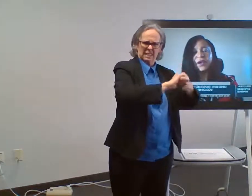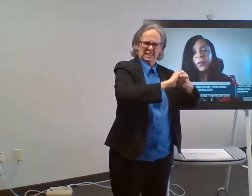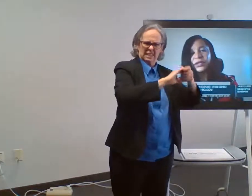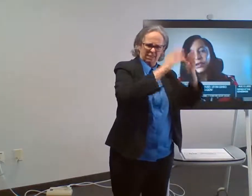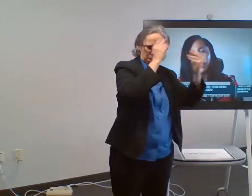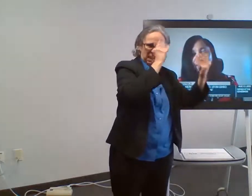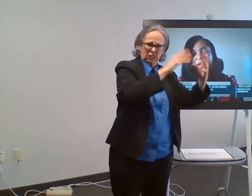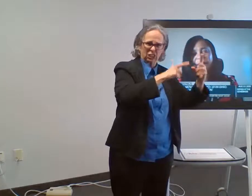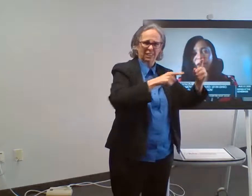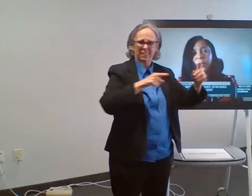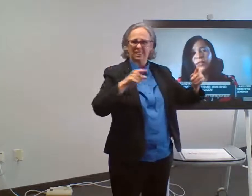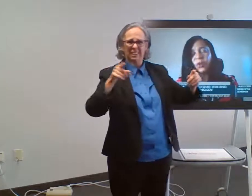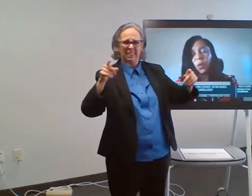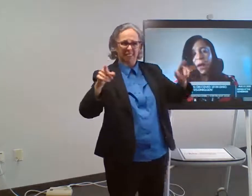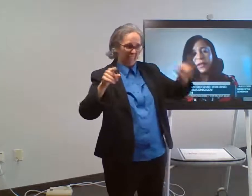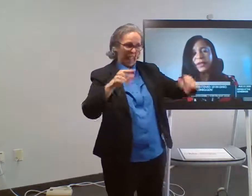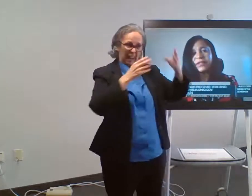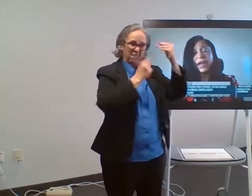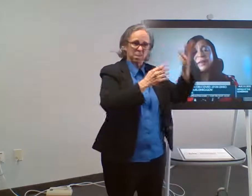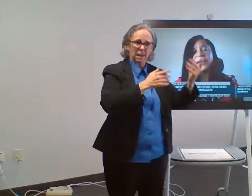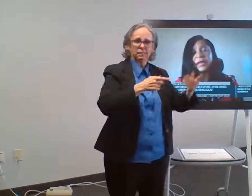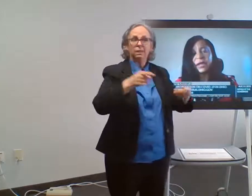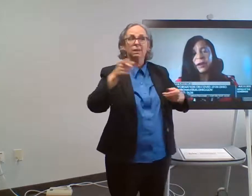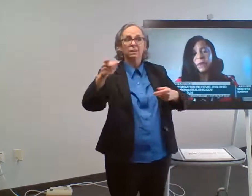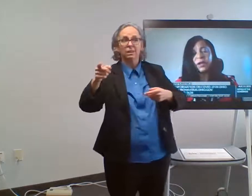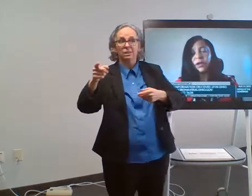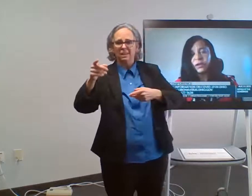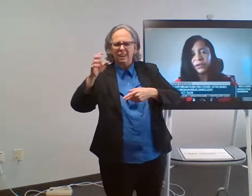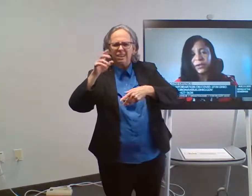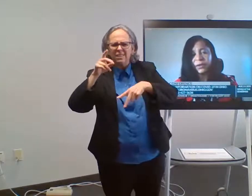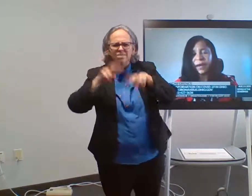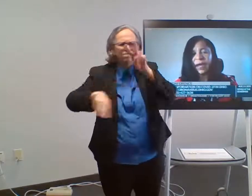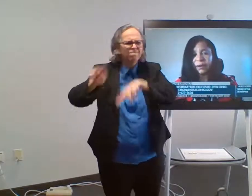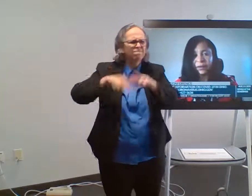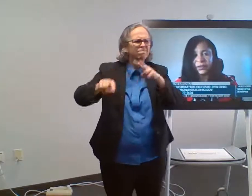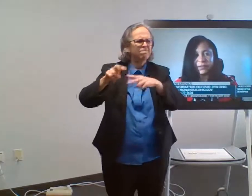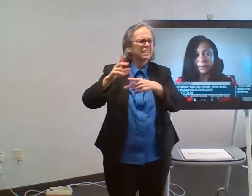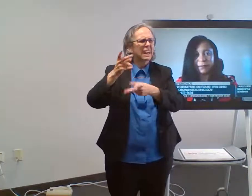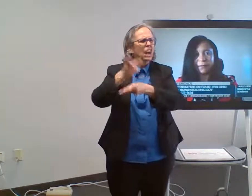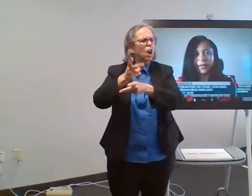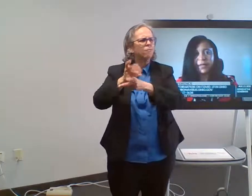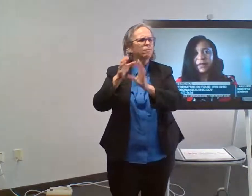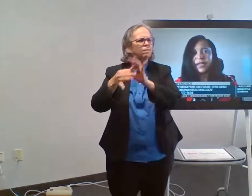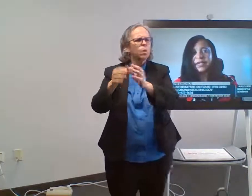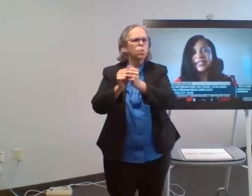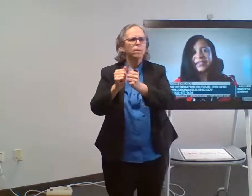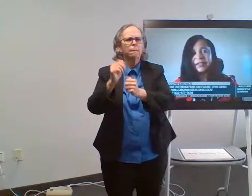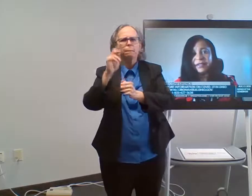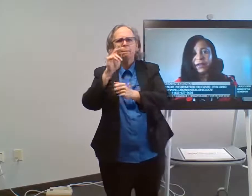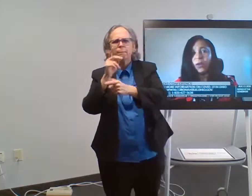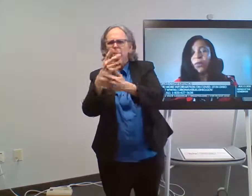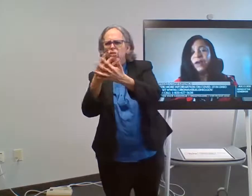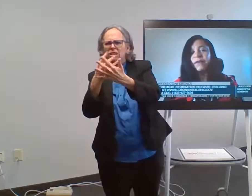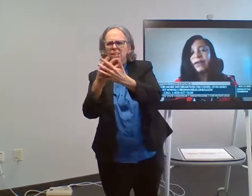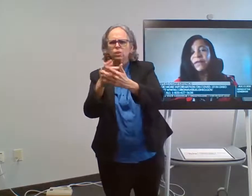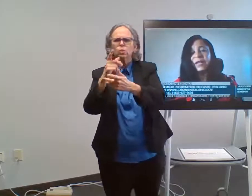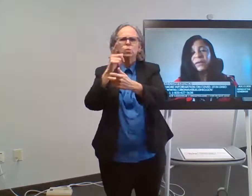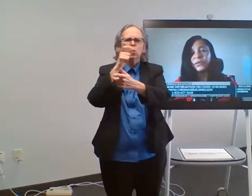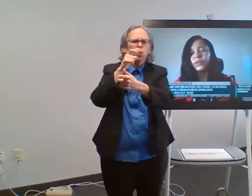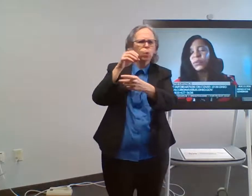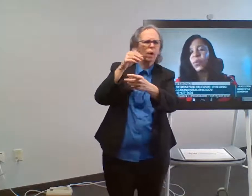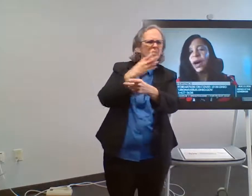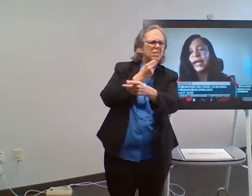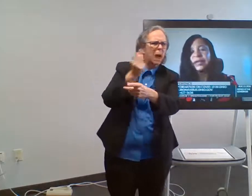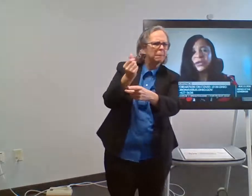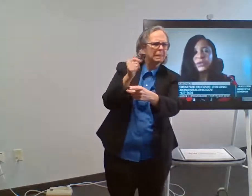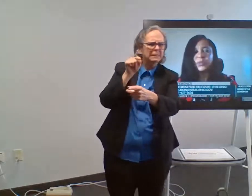these to help internally evaluate the quality of diabetic care for incarcerated Ohioans. The HEDIS data set are one of